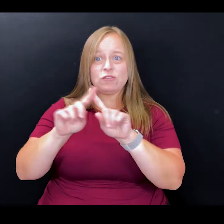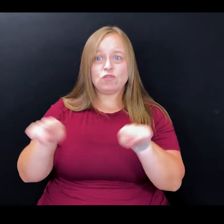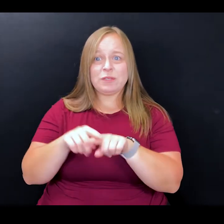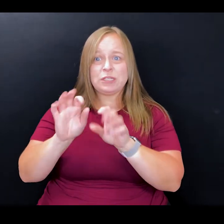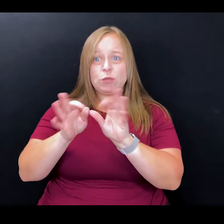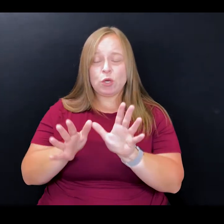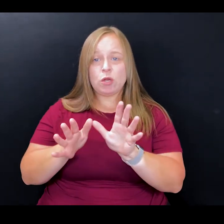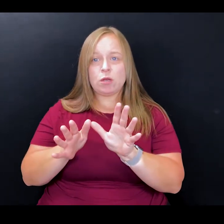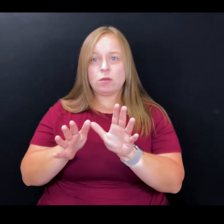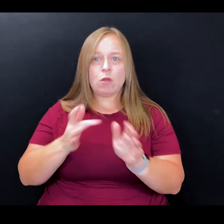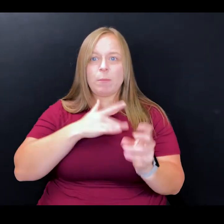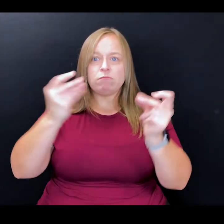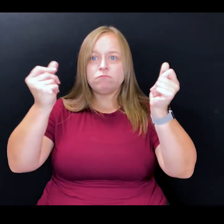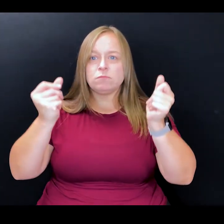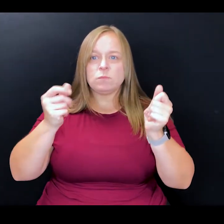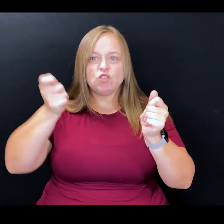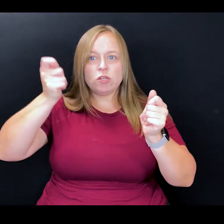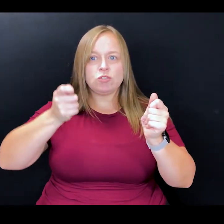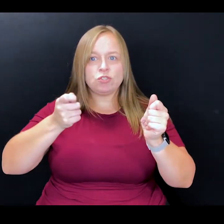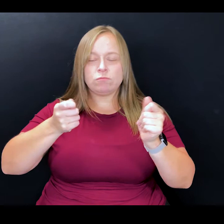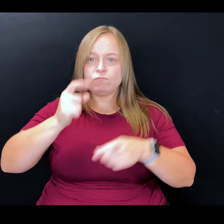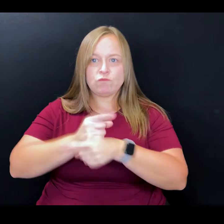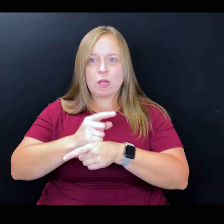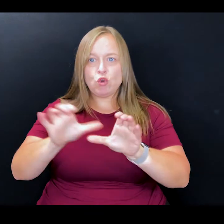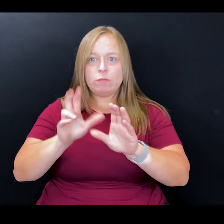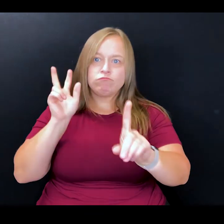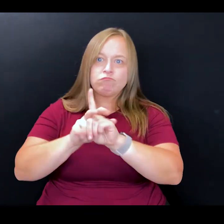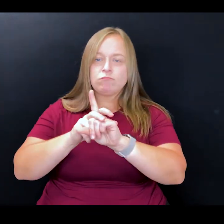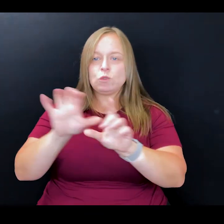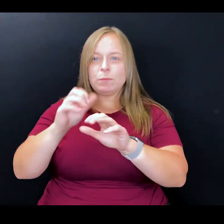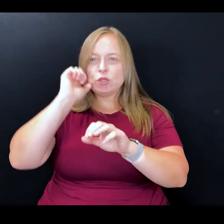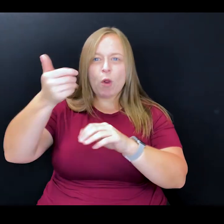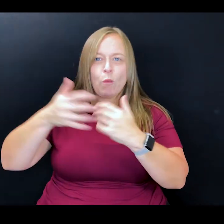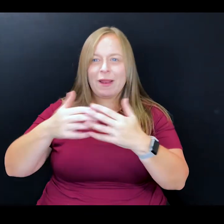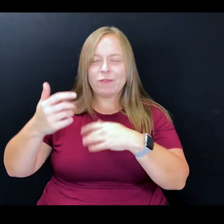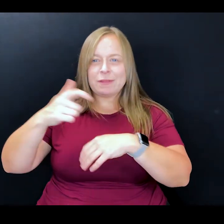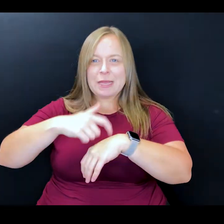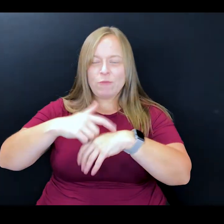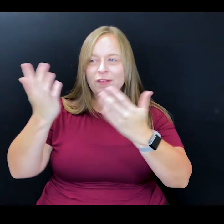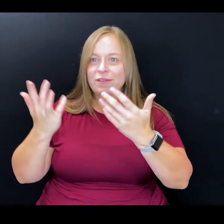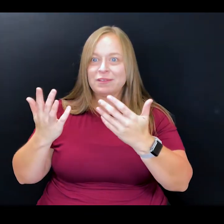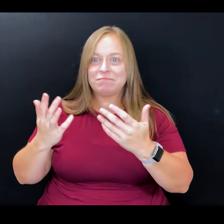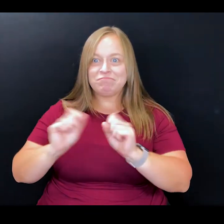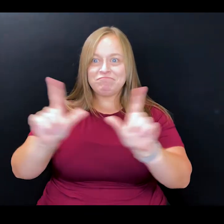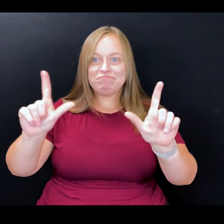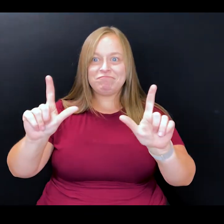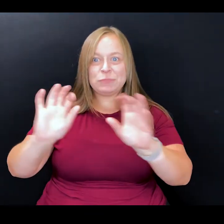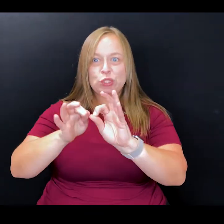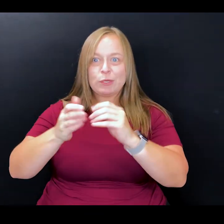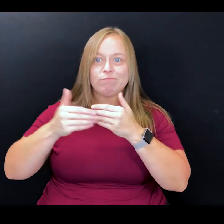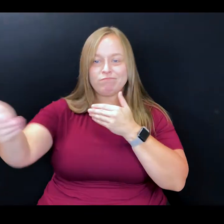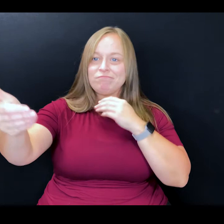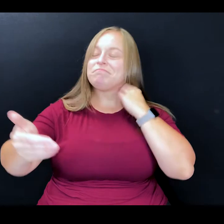this. And, in a heartbeat, the judge said, you got to do this and do it by tomorrow, whatever the time frame was. So that